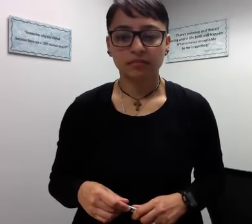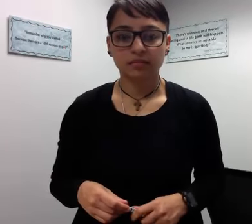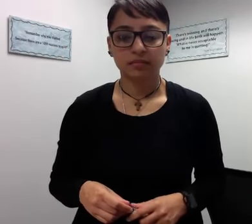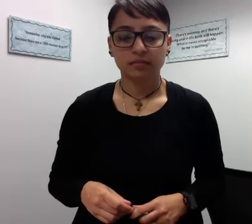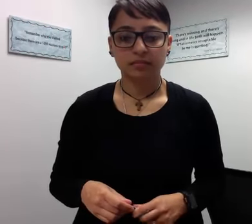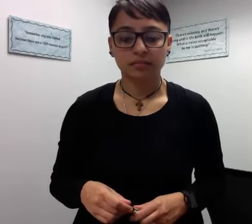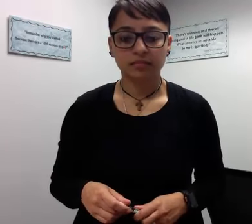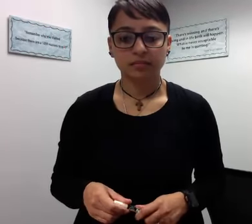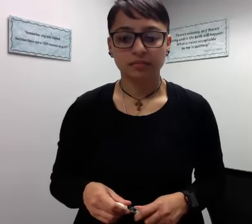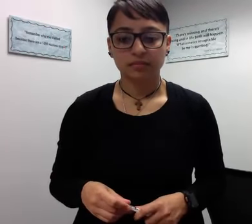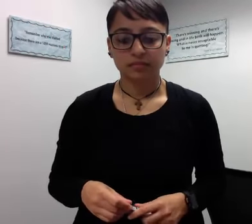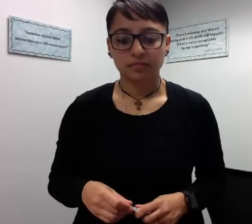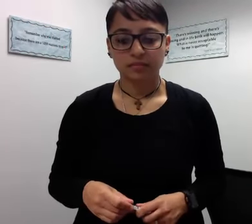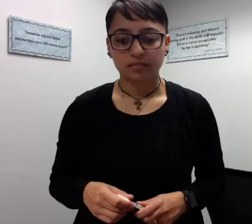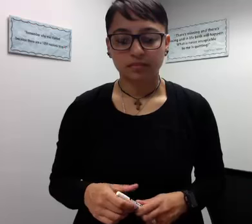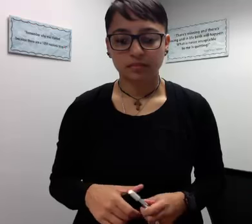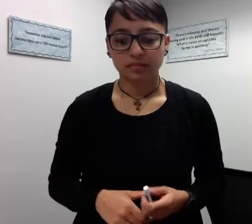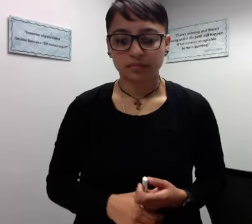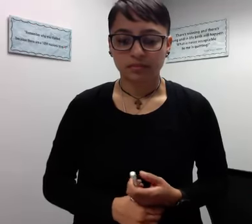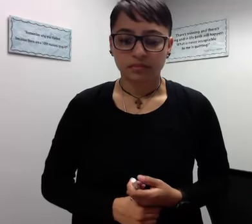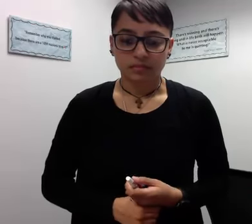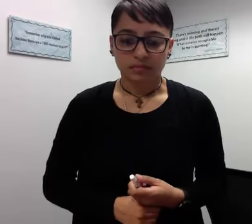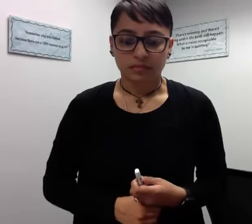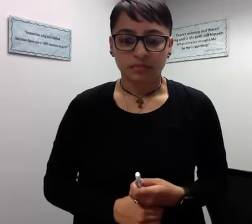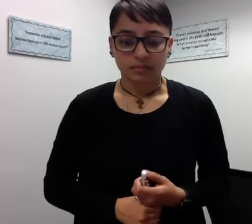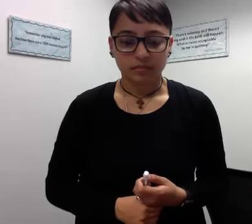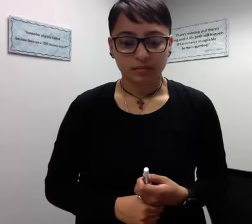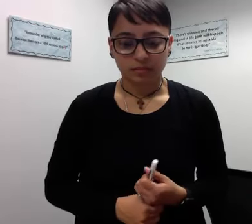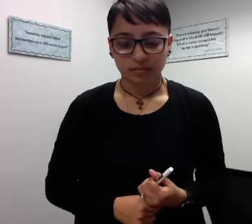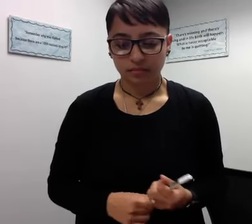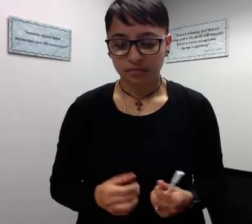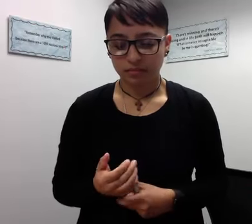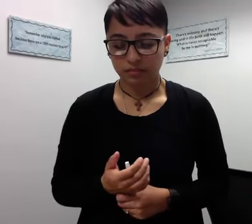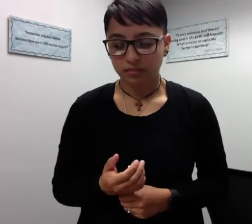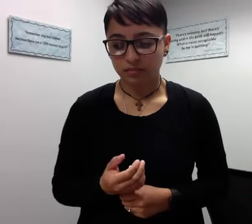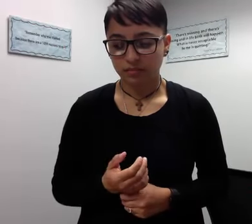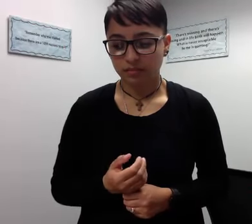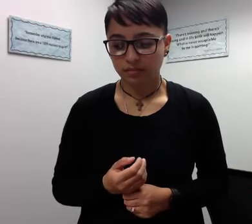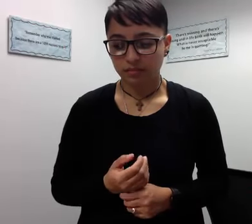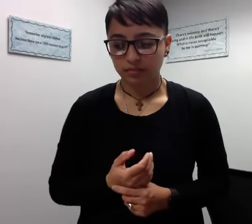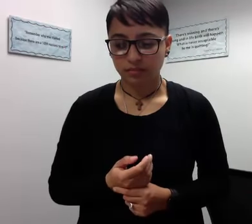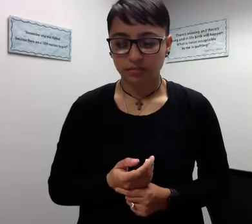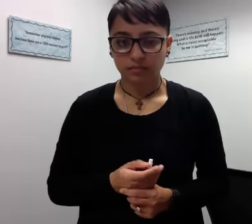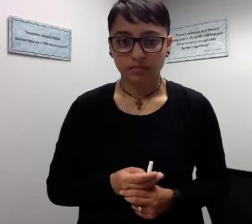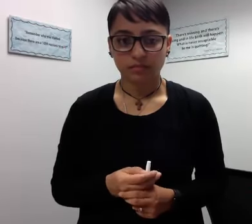the text. At the end of the 2 minutes, you will be prompted to begin the interpretation if you have not already